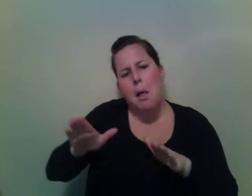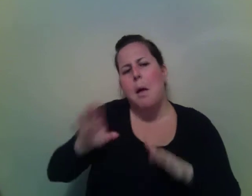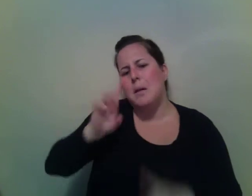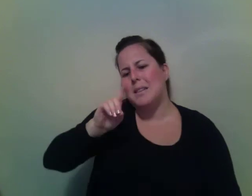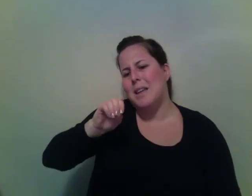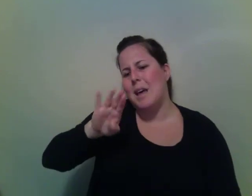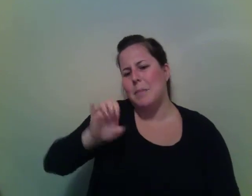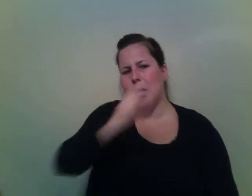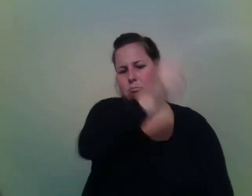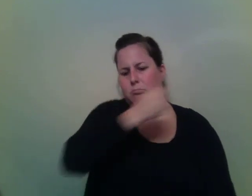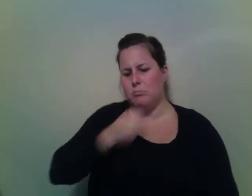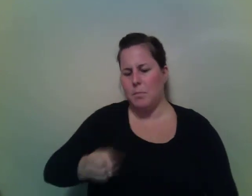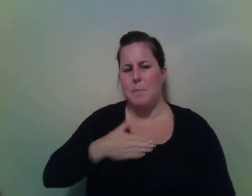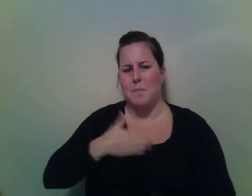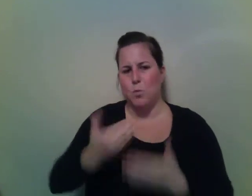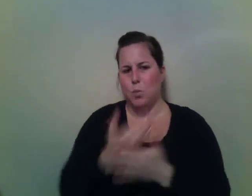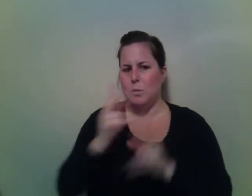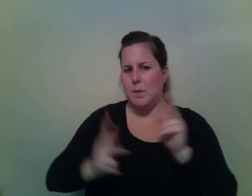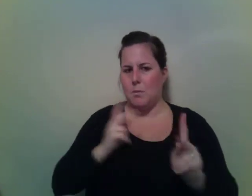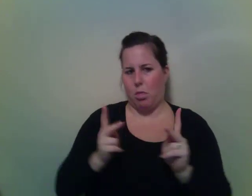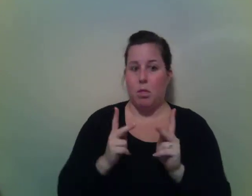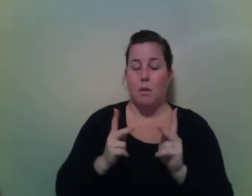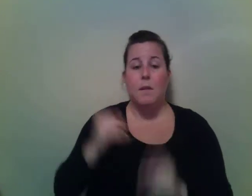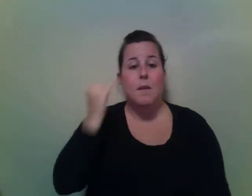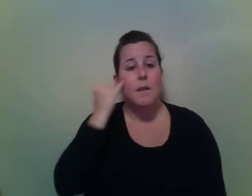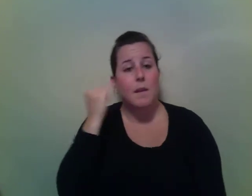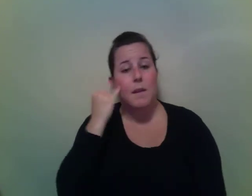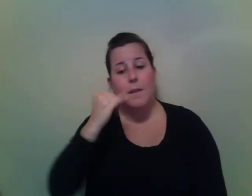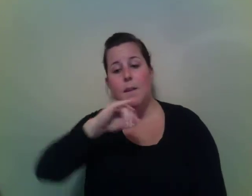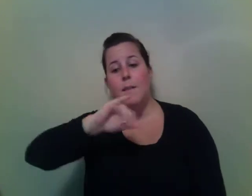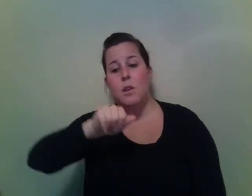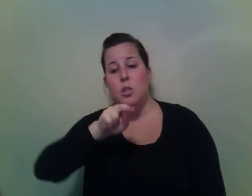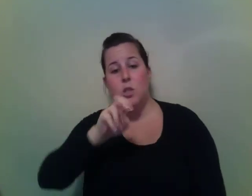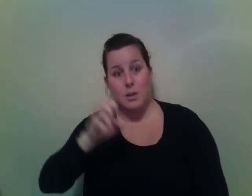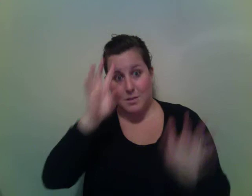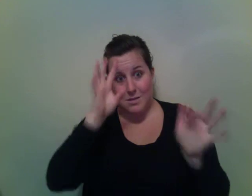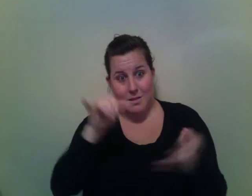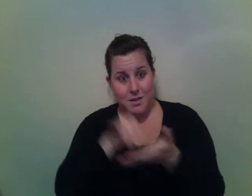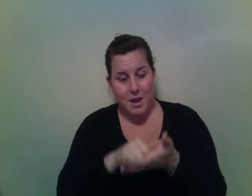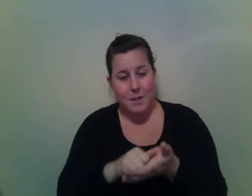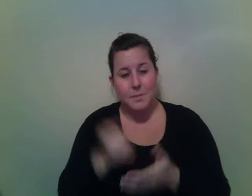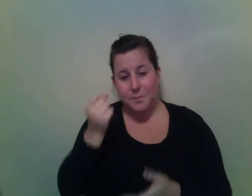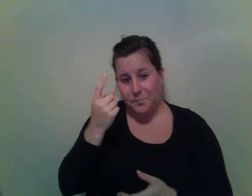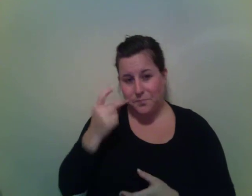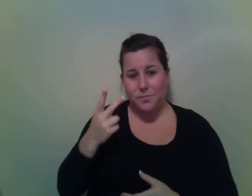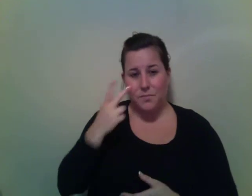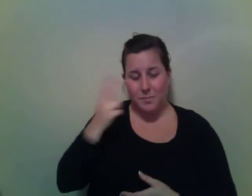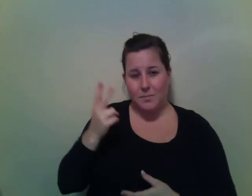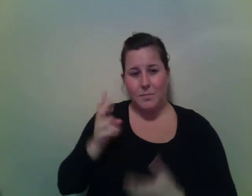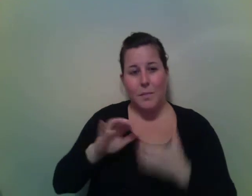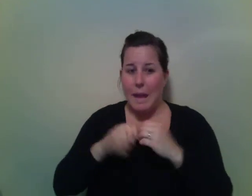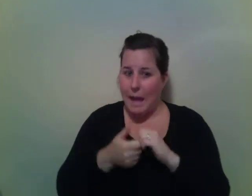sponsor my new people. If Jane decides to do that, do you see how she could positively